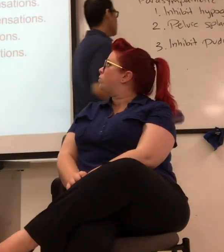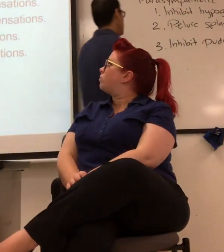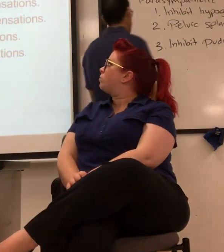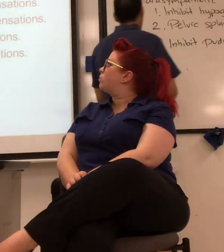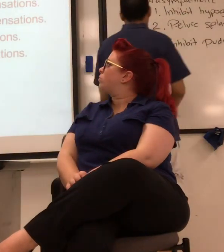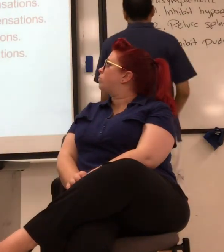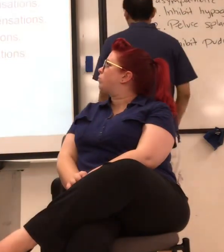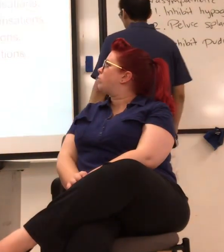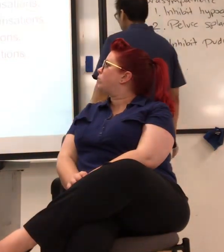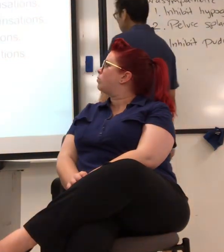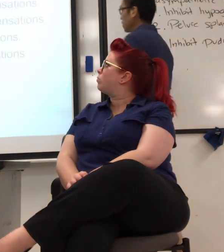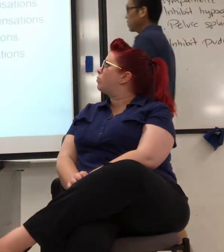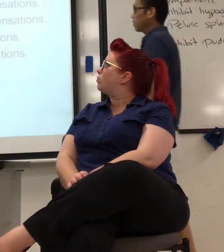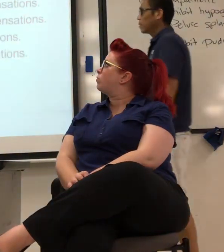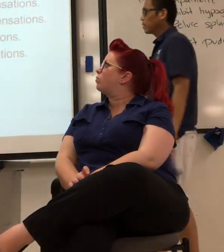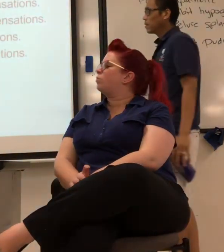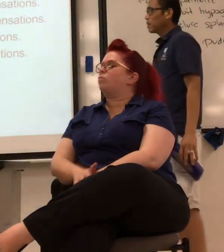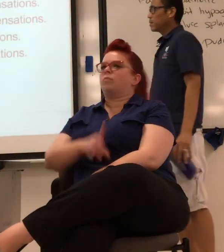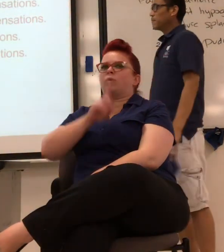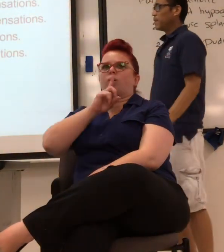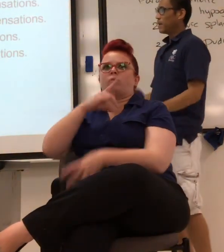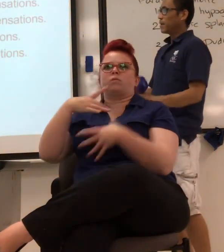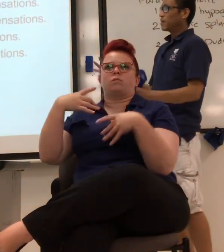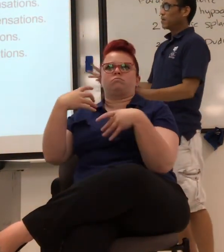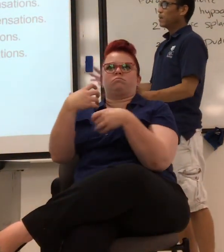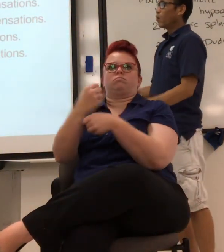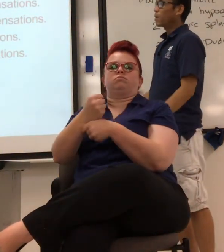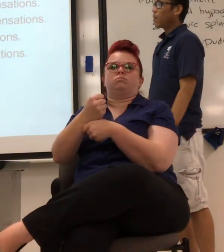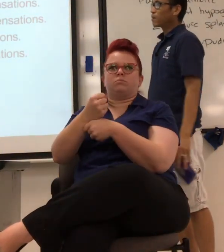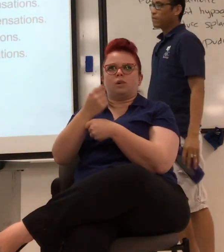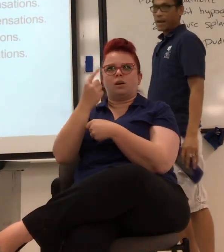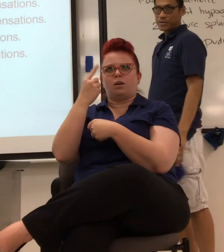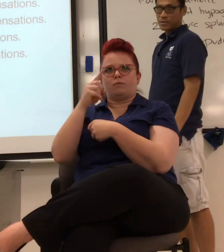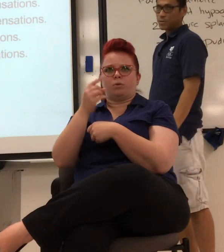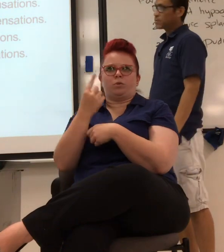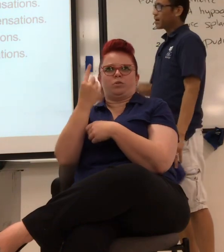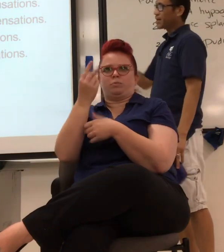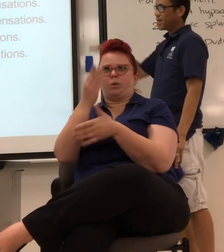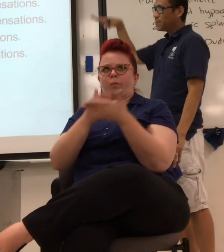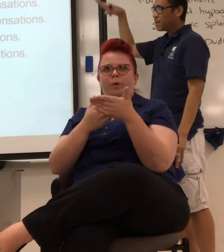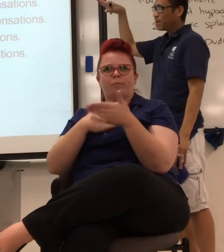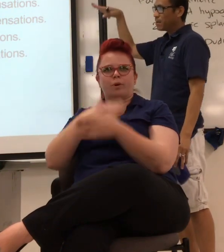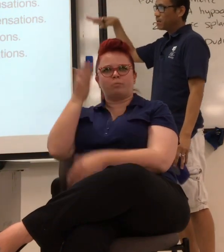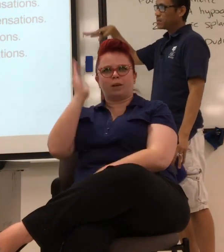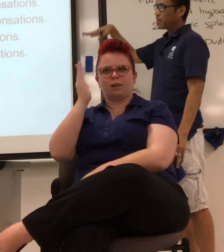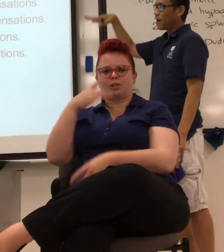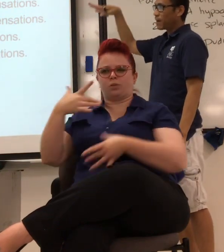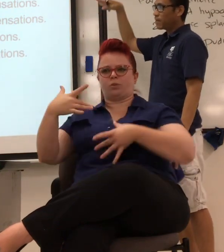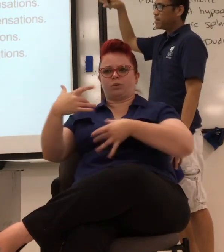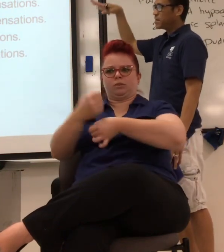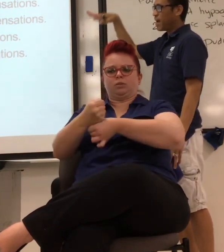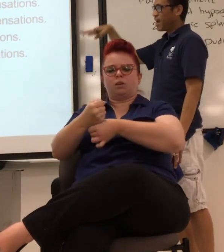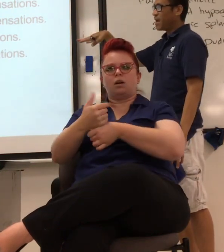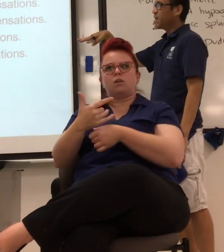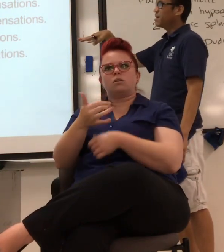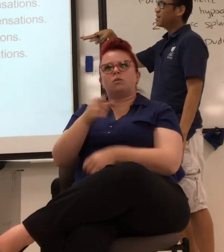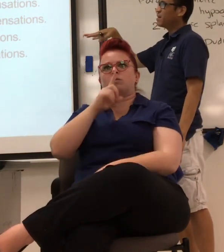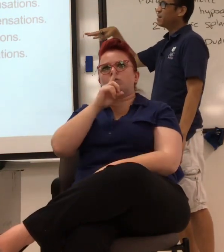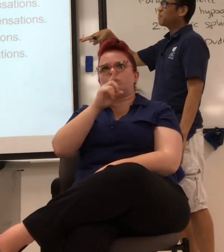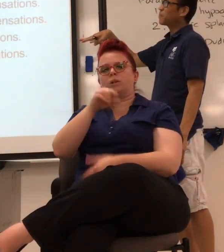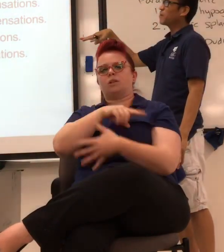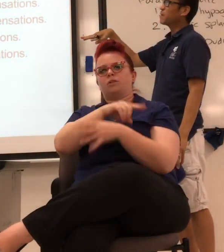the cause of acidosis, alkalosis. So we're going to get back to stuff we talked about before the break.